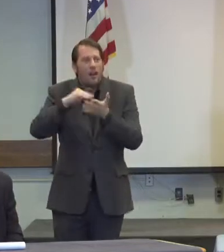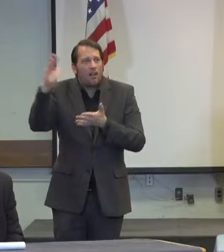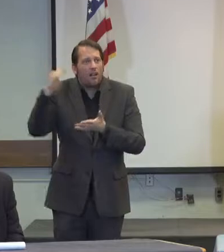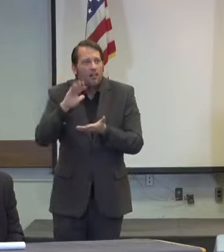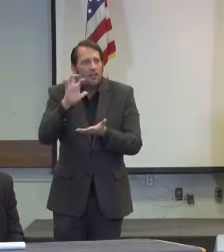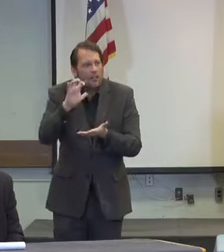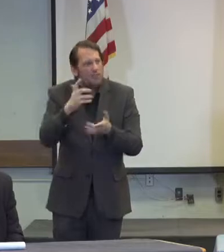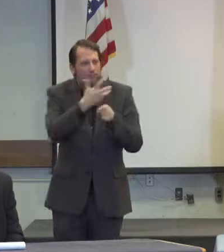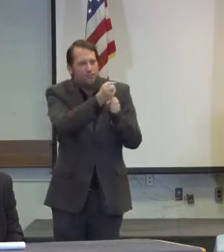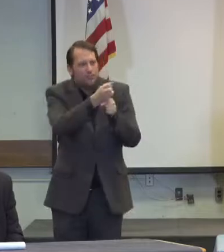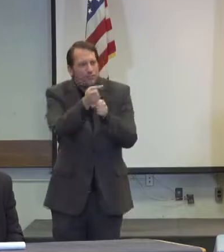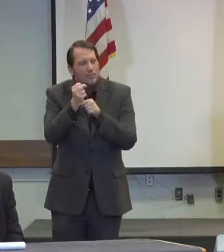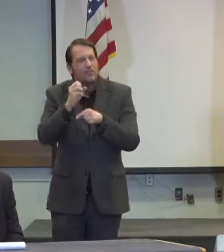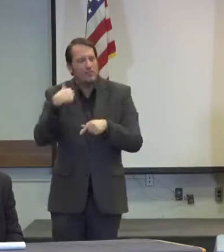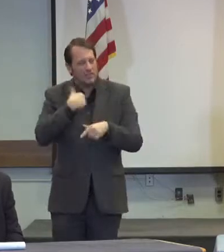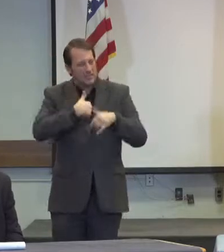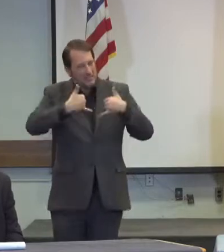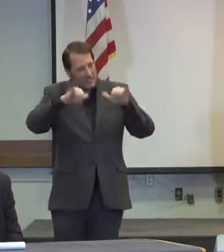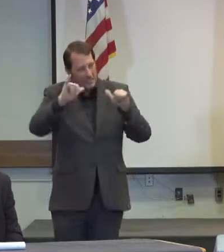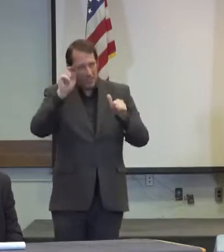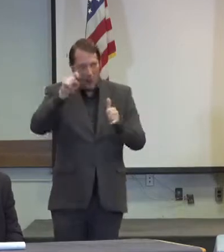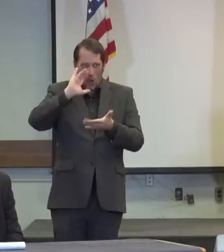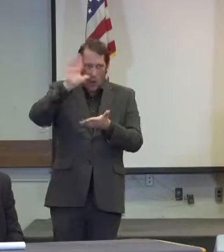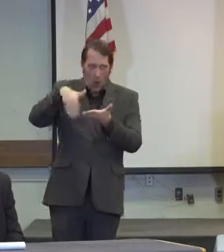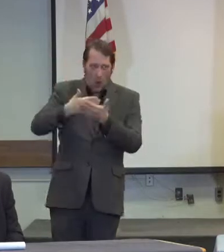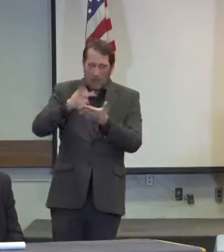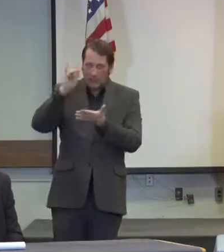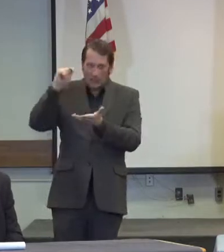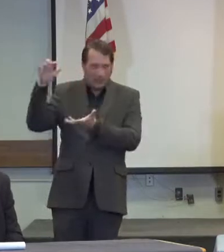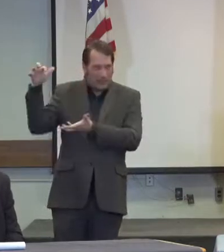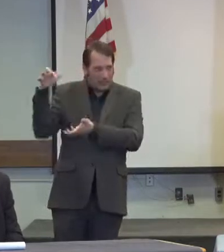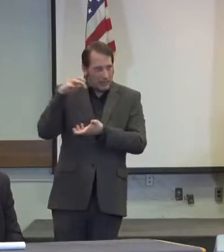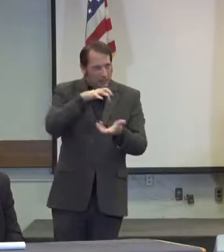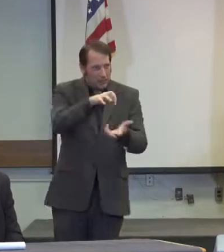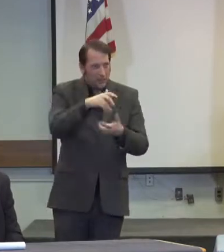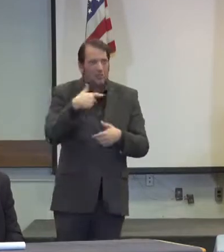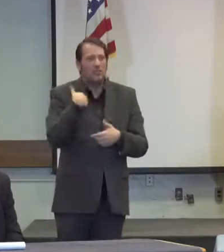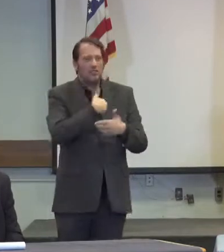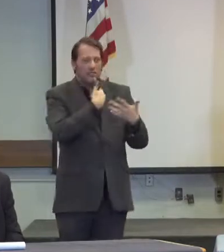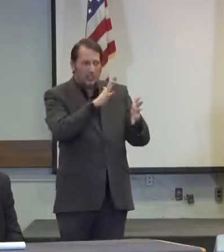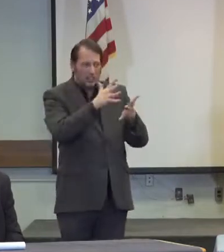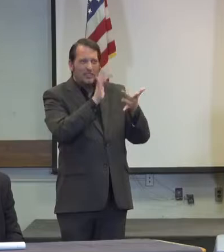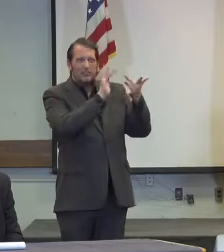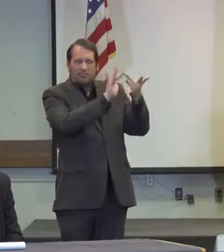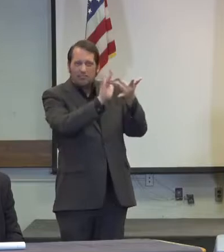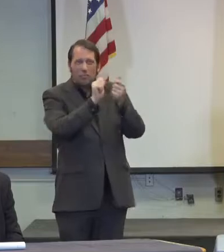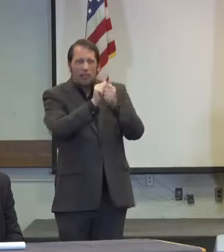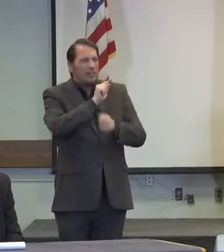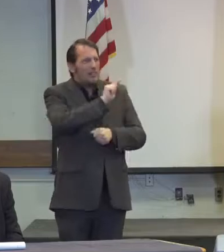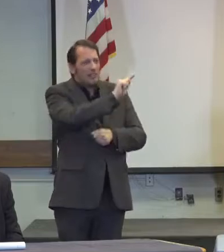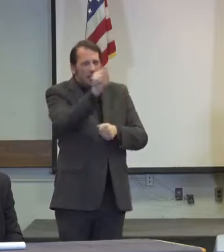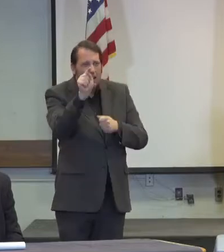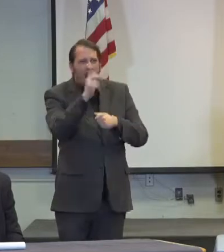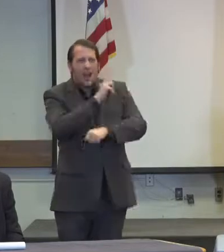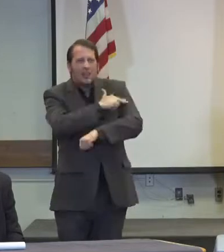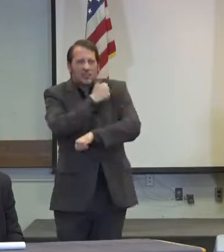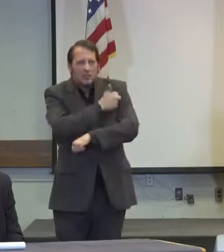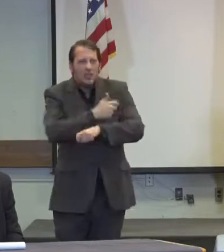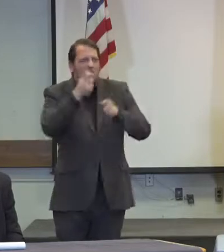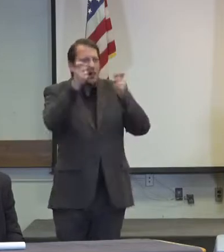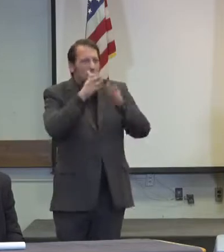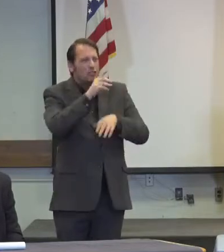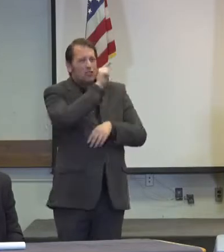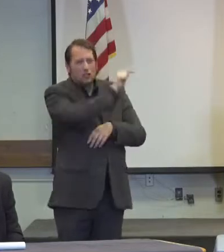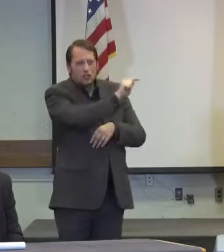about. I talked to one of the hospital administrators that up until last week, they had to send their tests